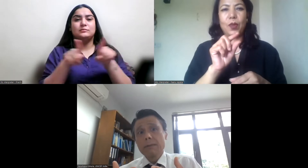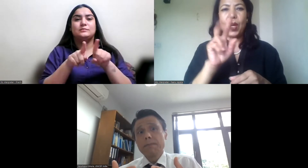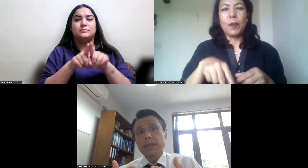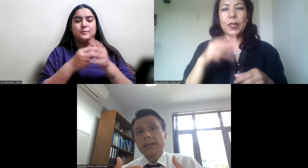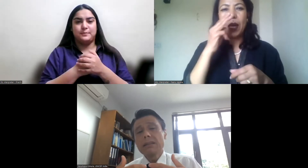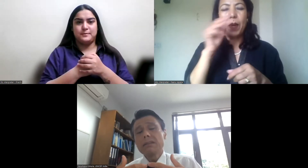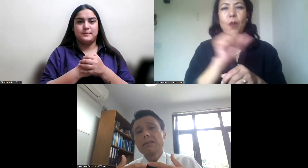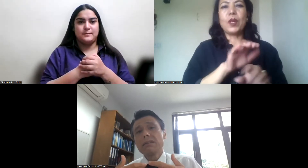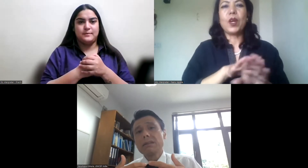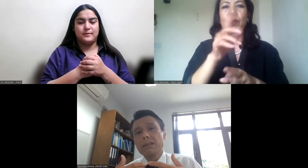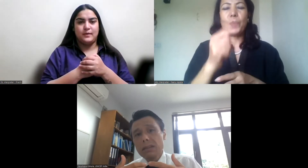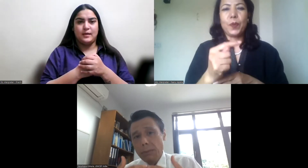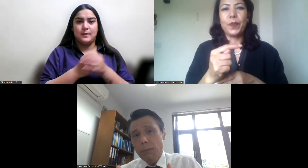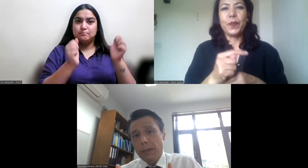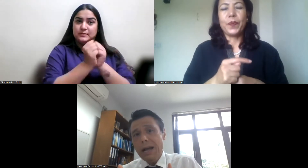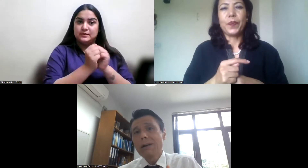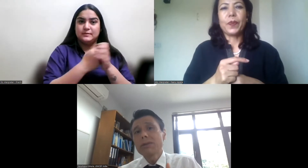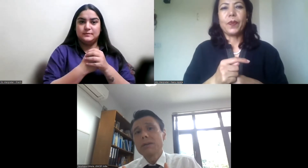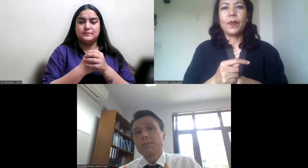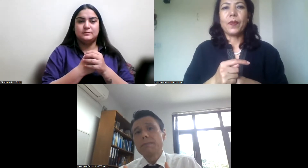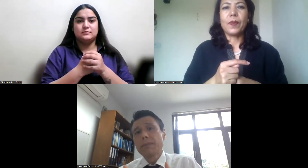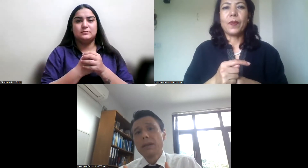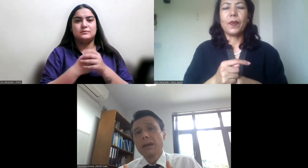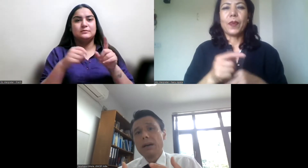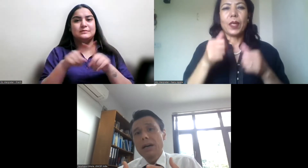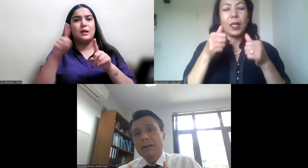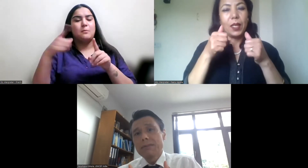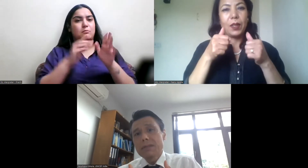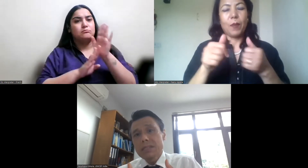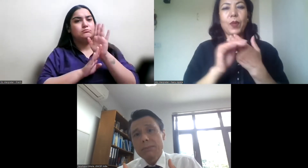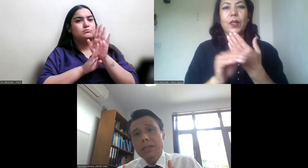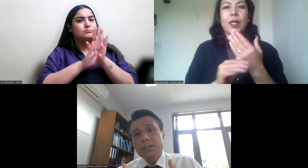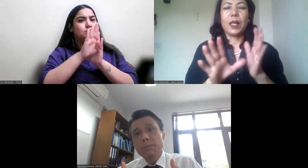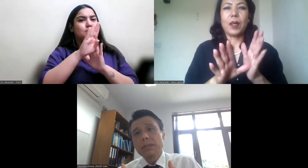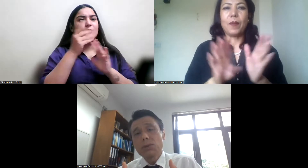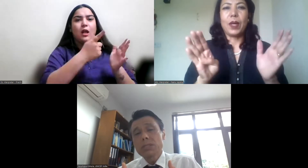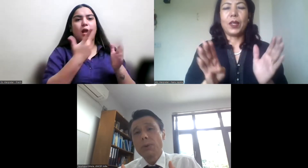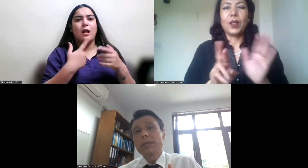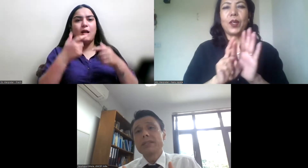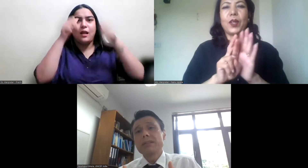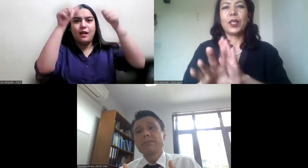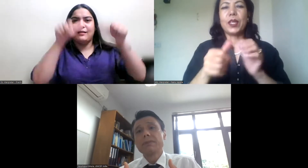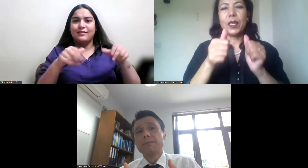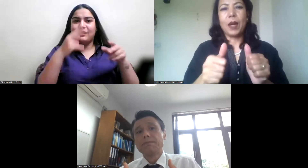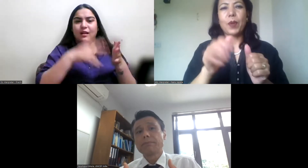invigorating, and development outcome have sometimes been